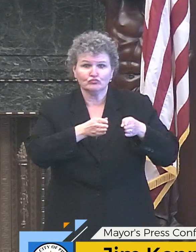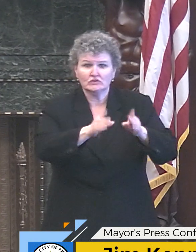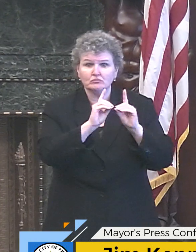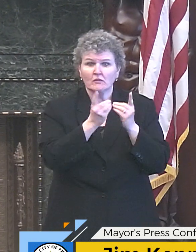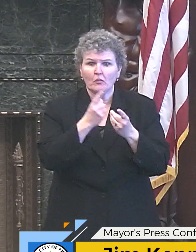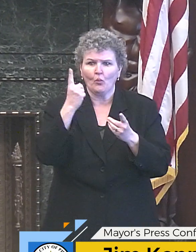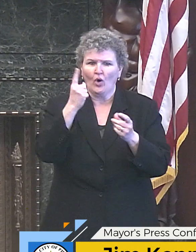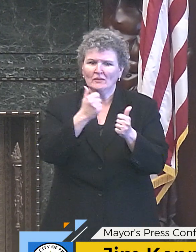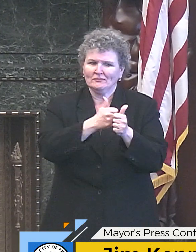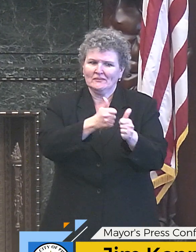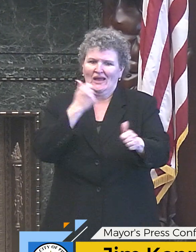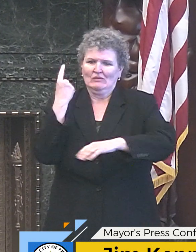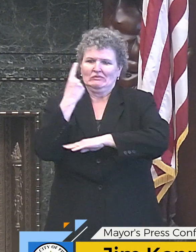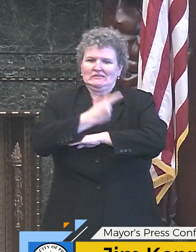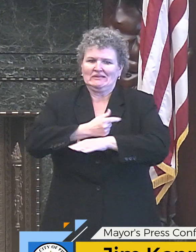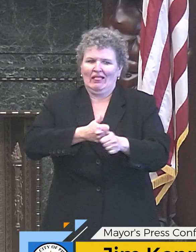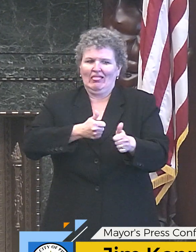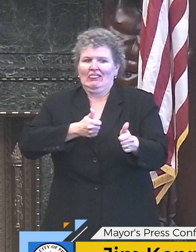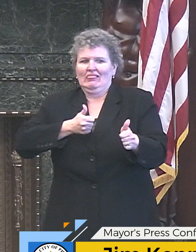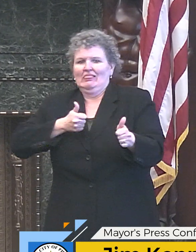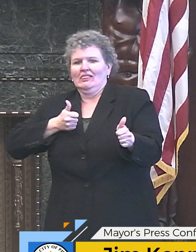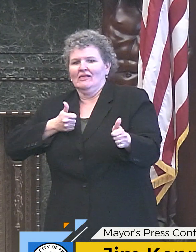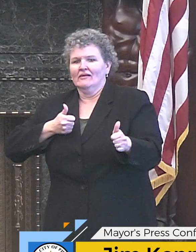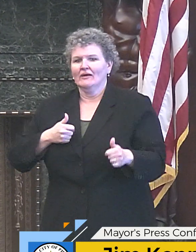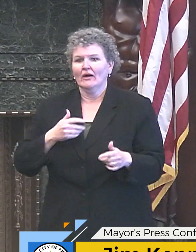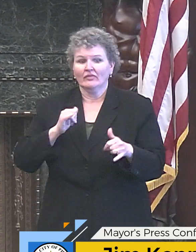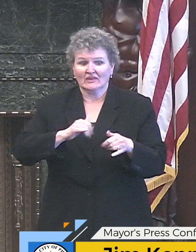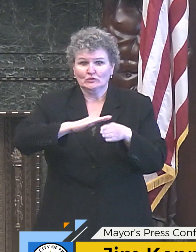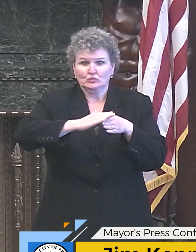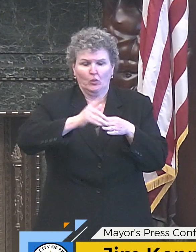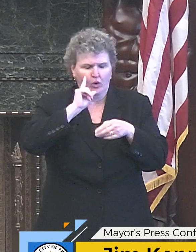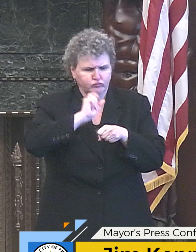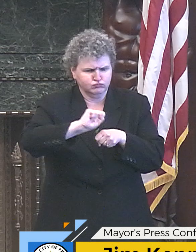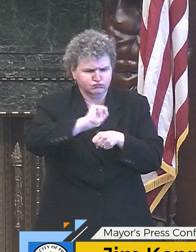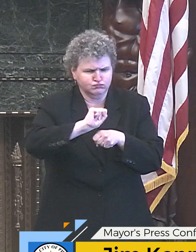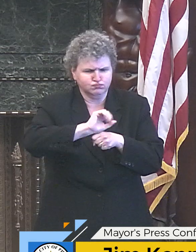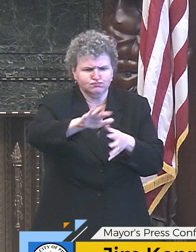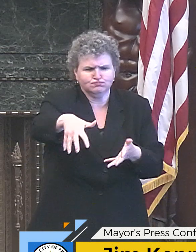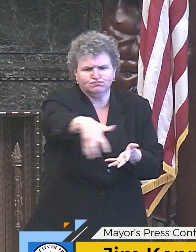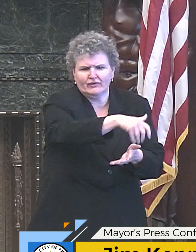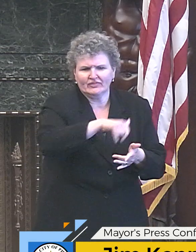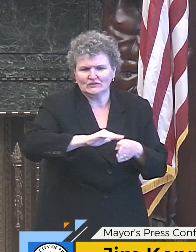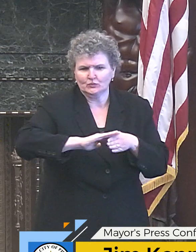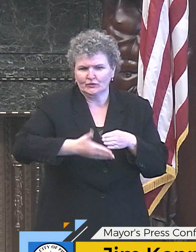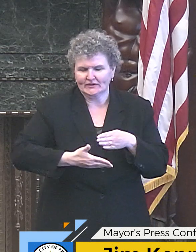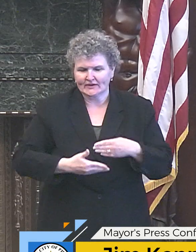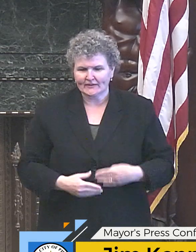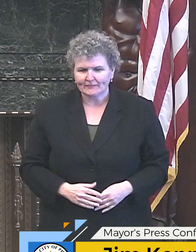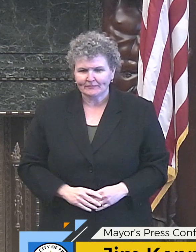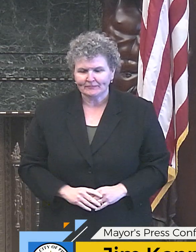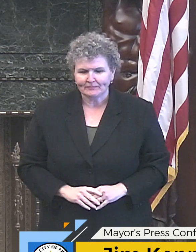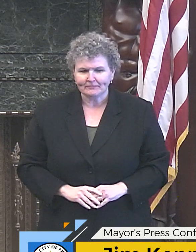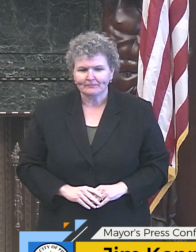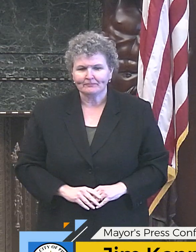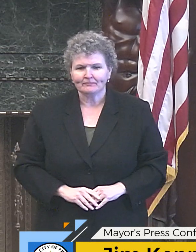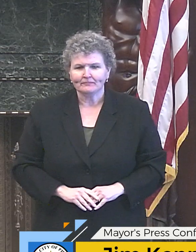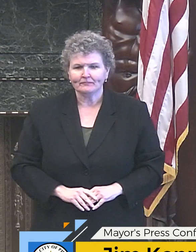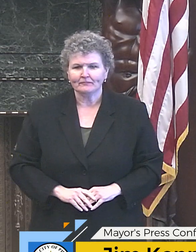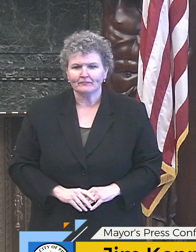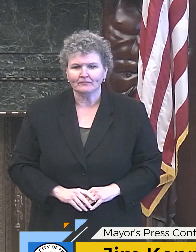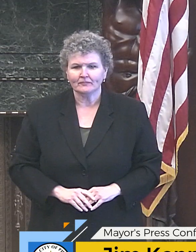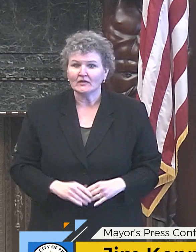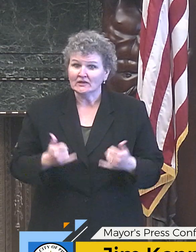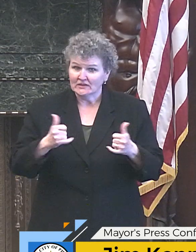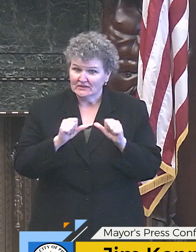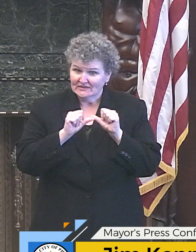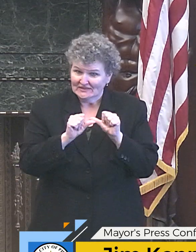and will be working into this weekend to make sure all trash and recyclables are collected. Residents should continue to set out their